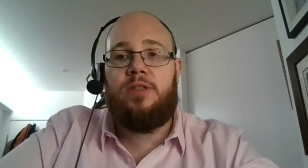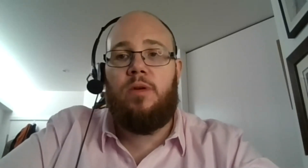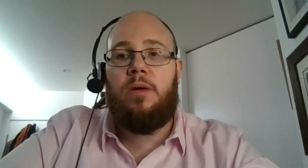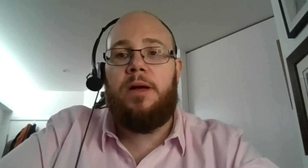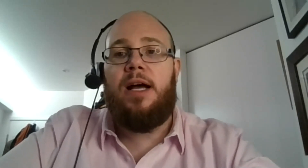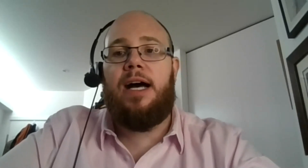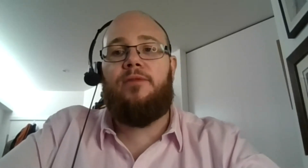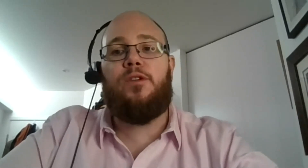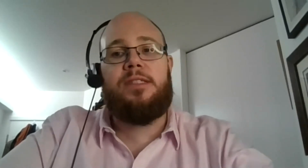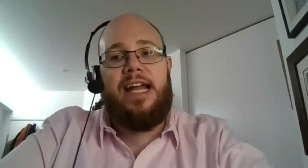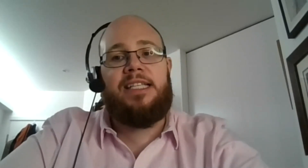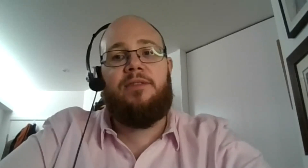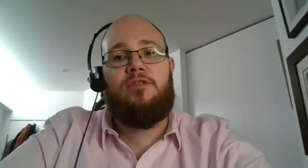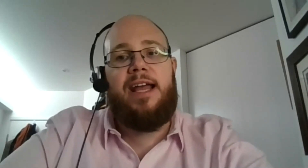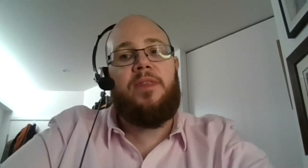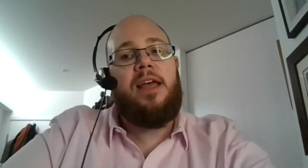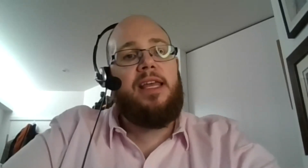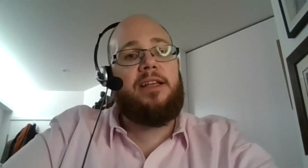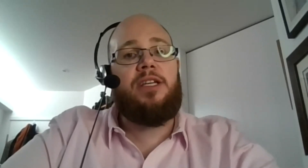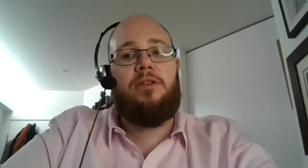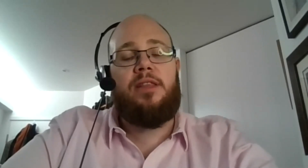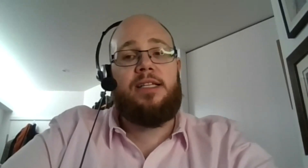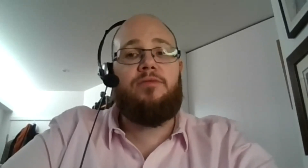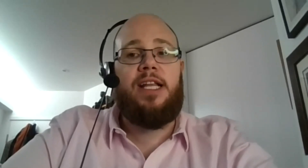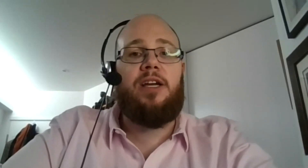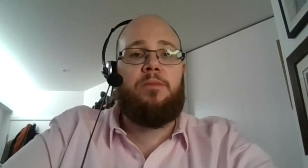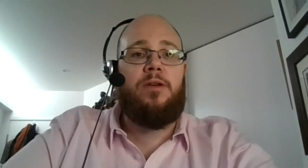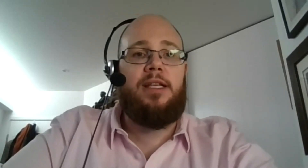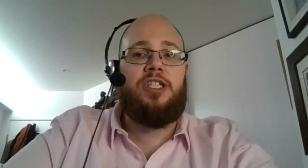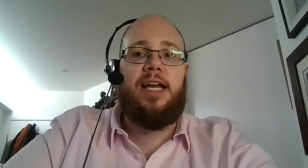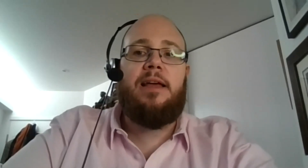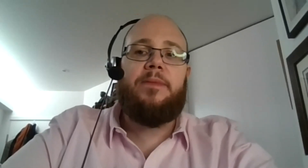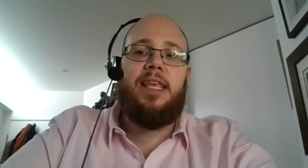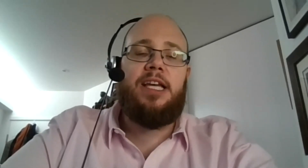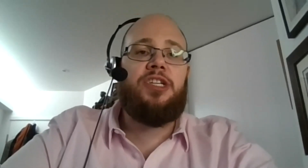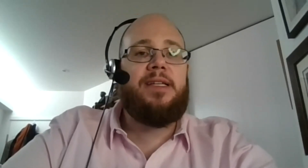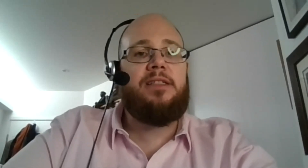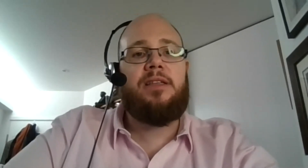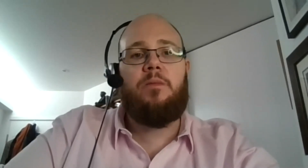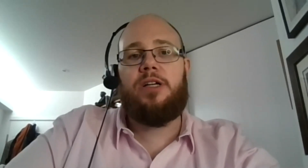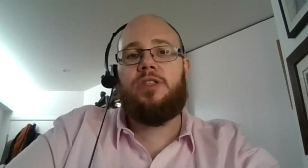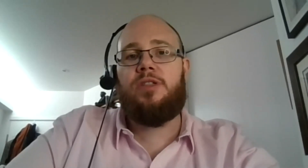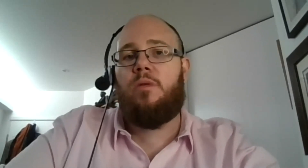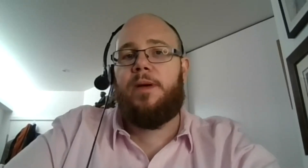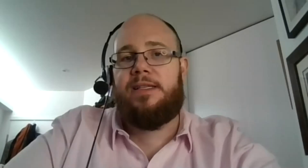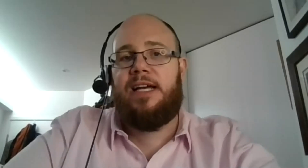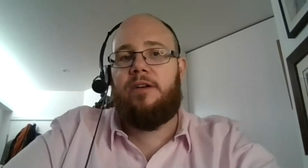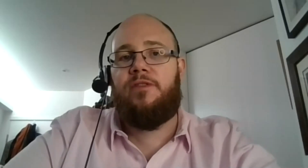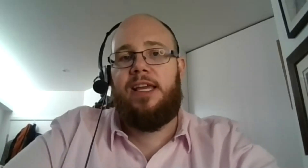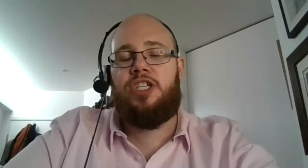swab and the false negative rate. Yeah, so that's a really good point, Jane. The issue isn't so much the swab itself. The issue